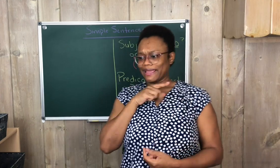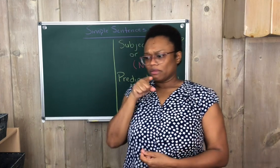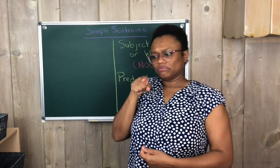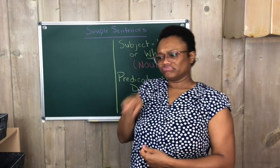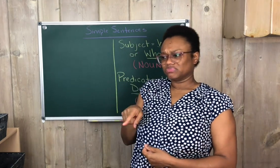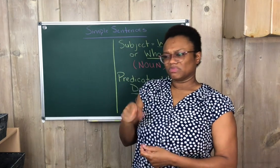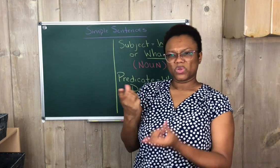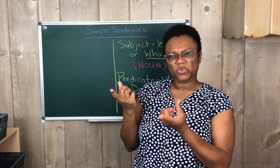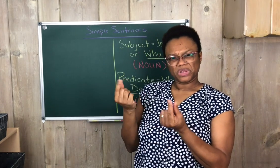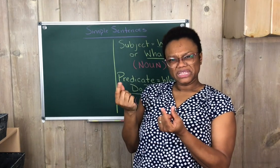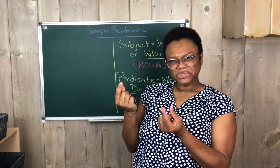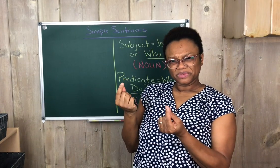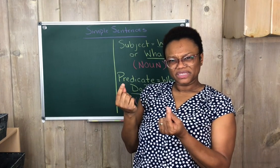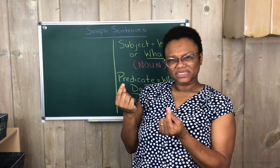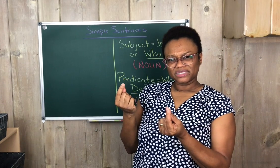subjects doing?